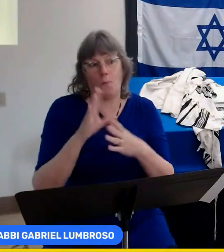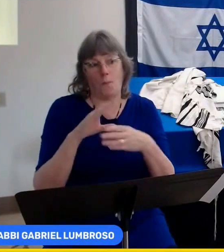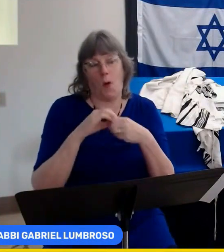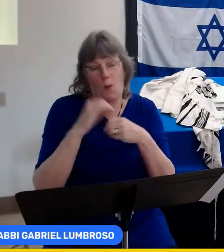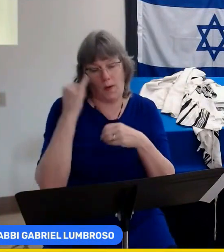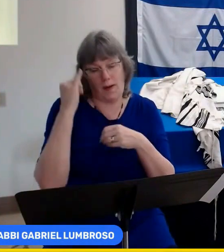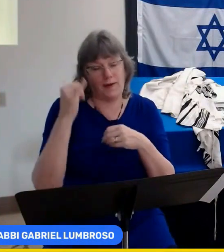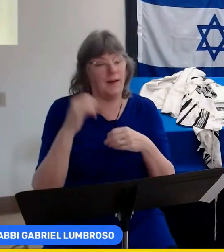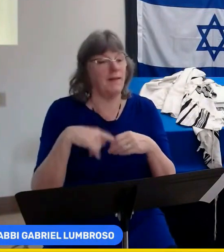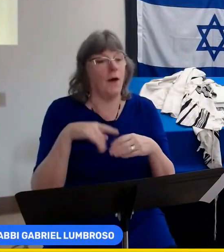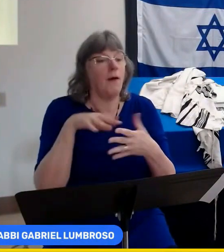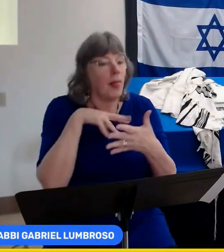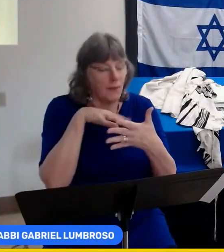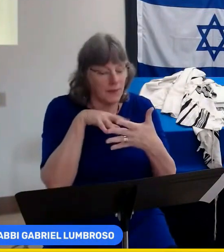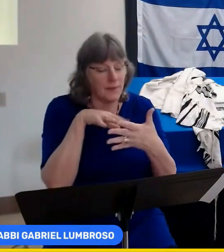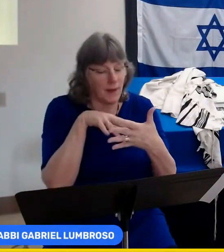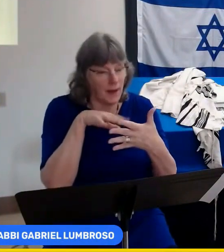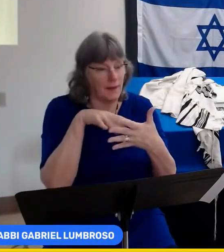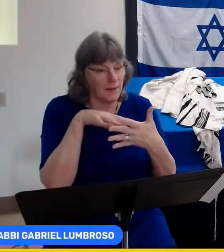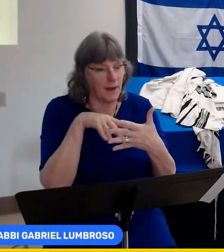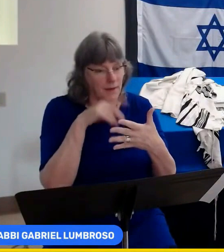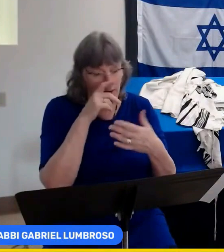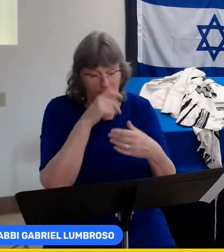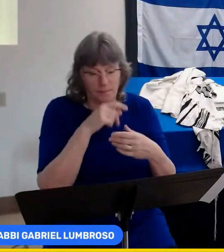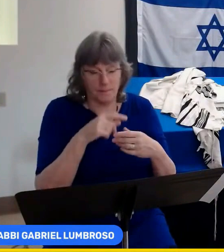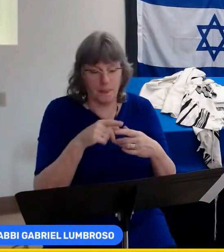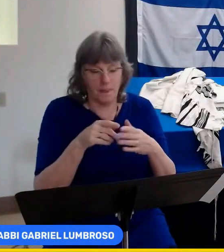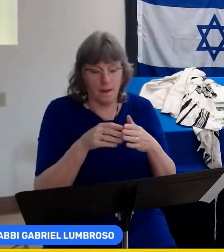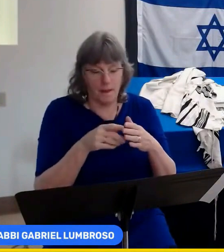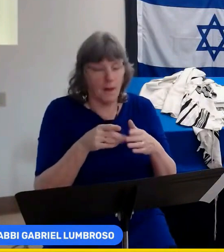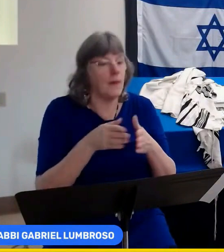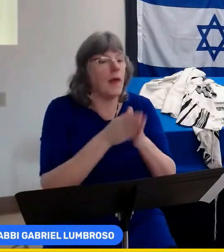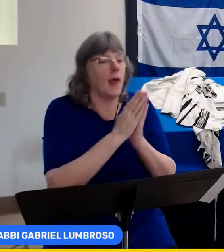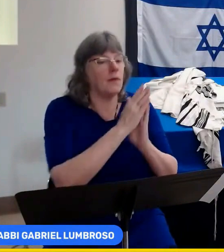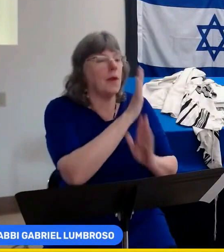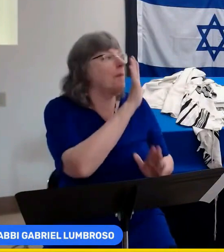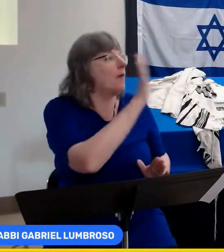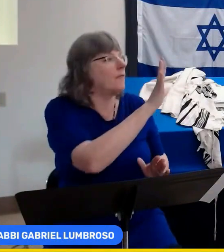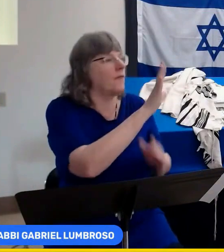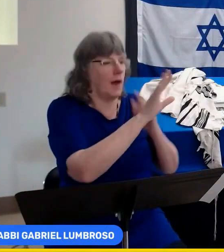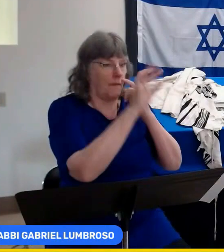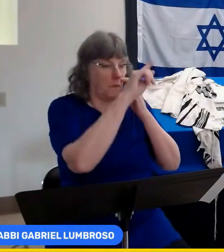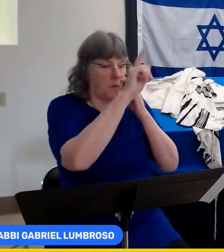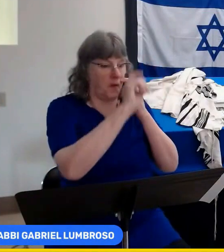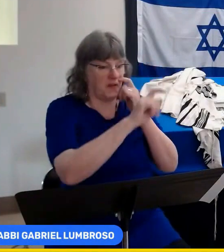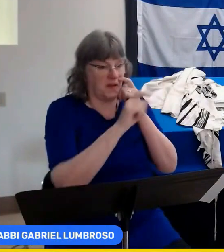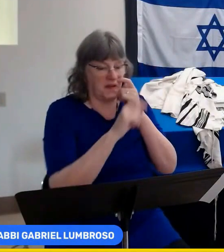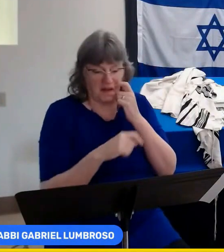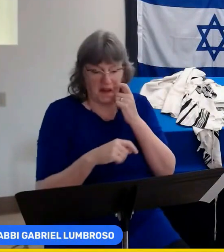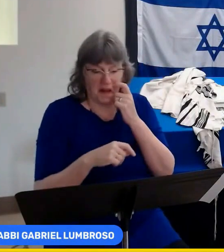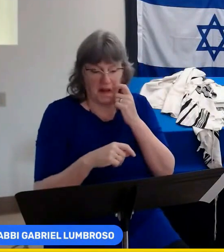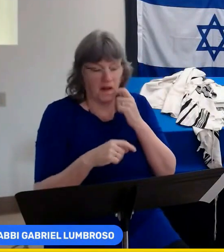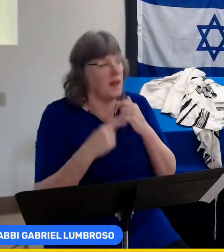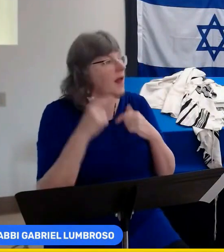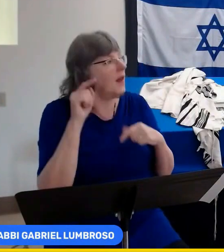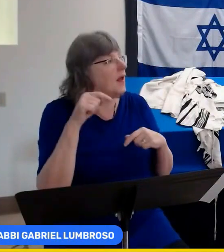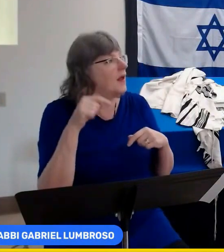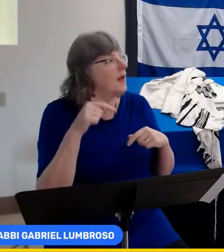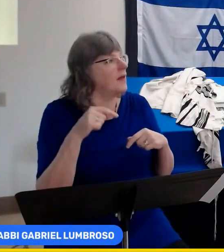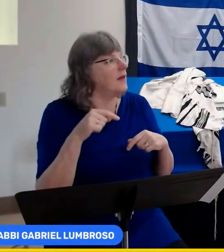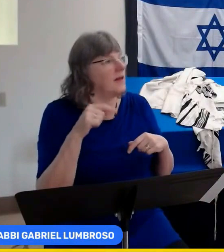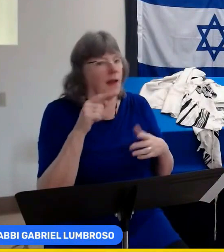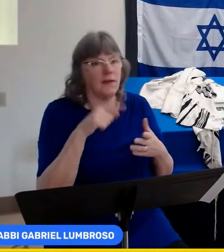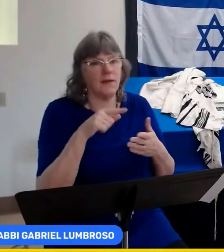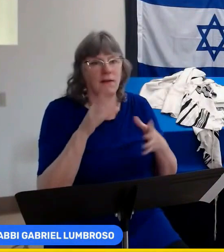When I would come to the courthouse 5 years later, they asked me 5 questions at random, and I had to take a small